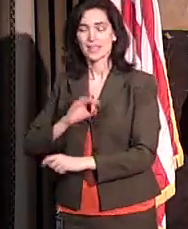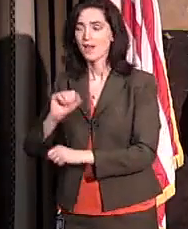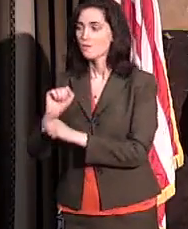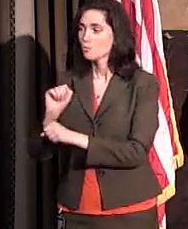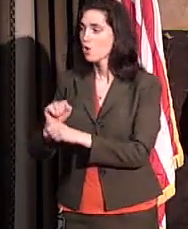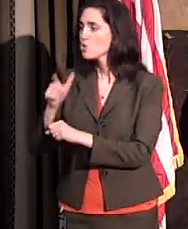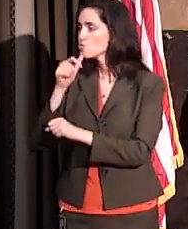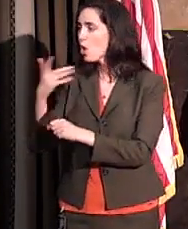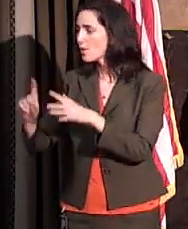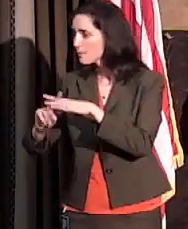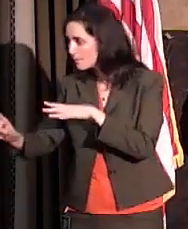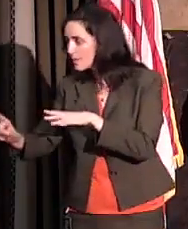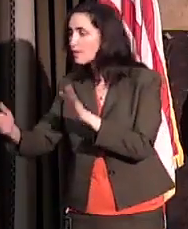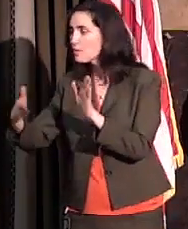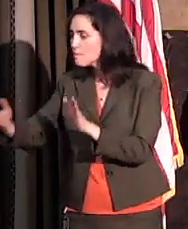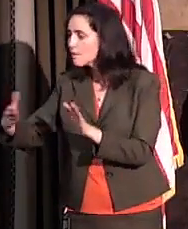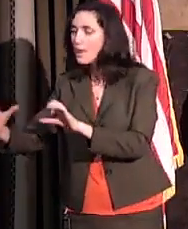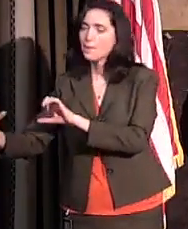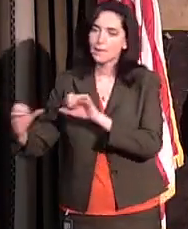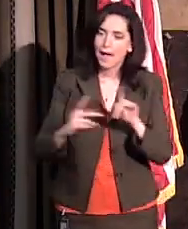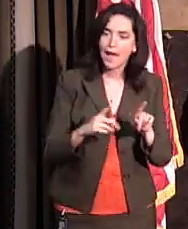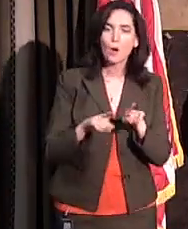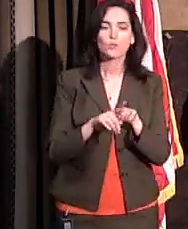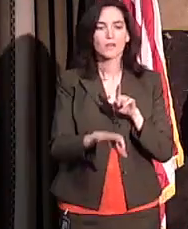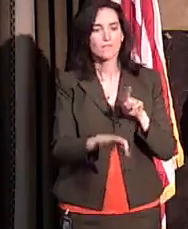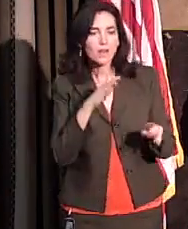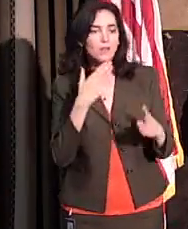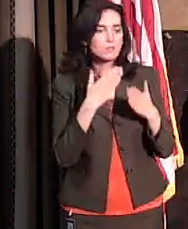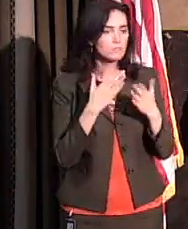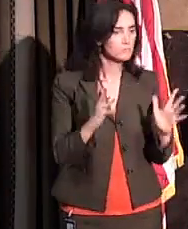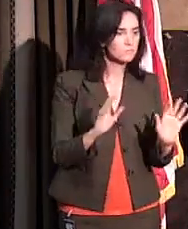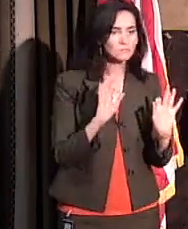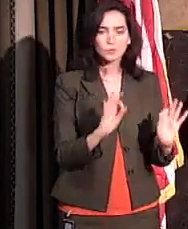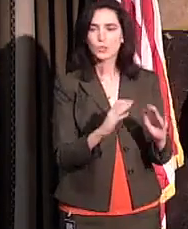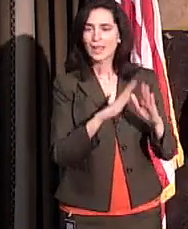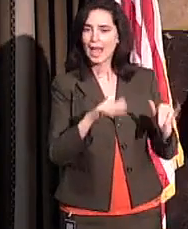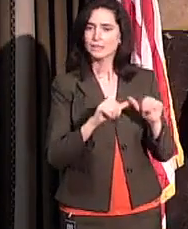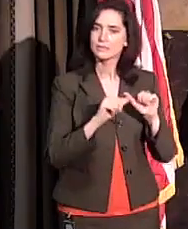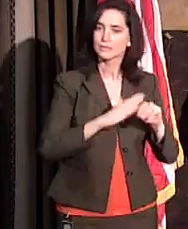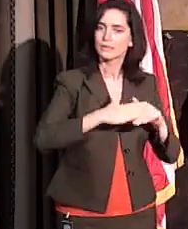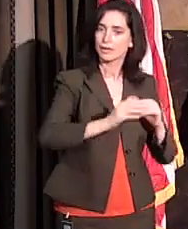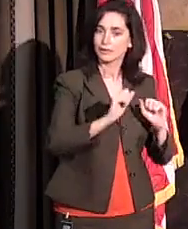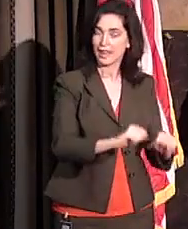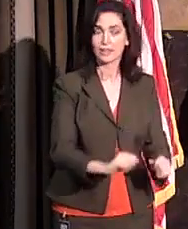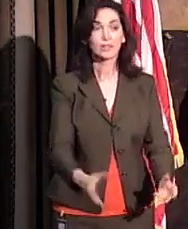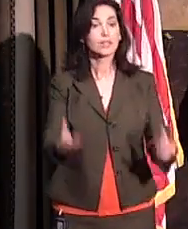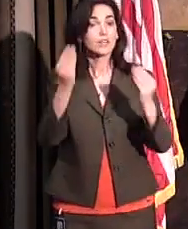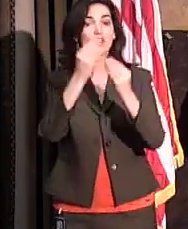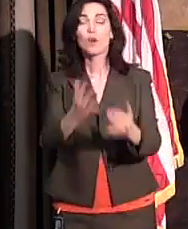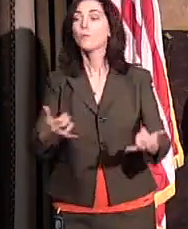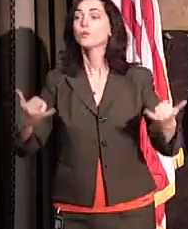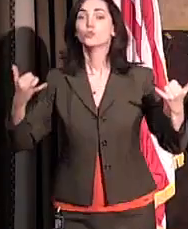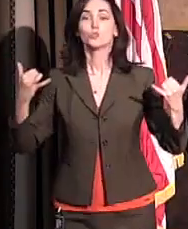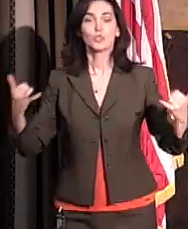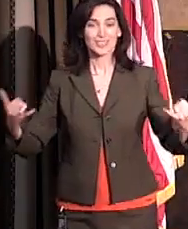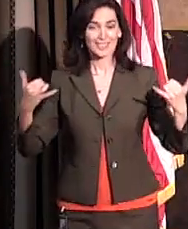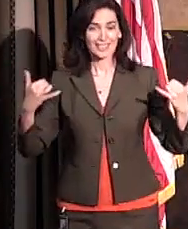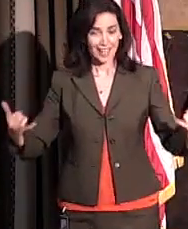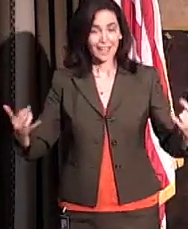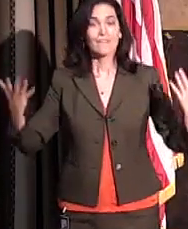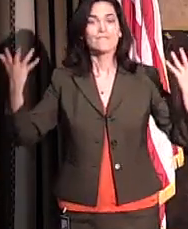to plan their recovery and to find sustainable housing solutions. And as of today, I can tell you that we no longer have